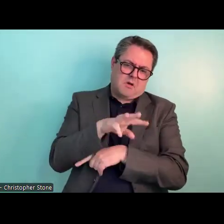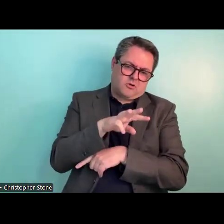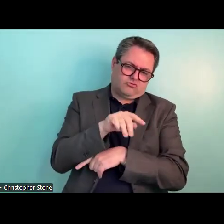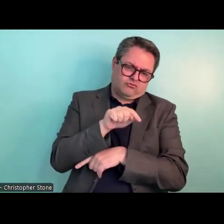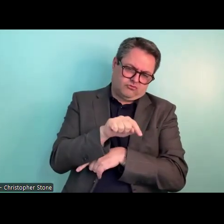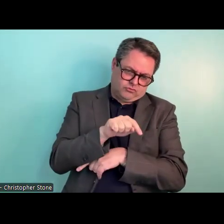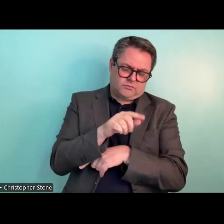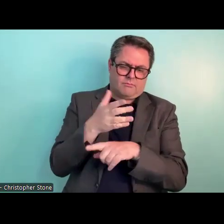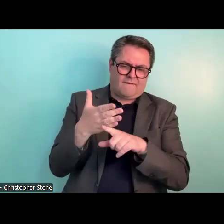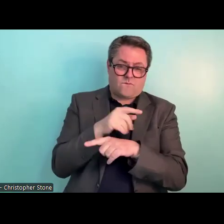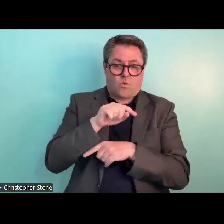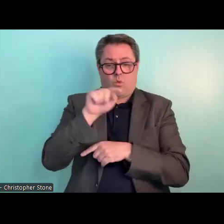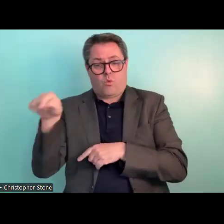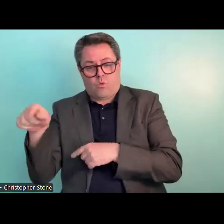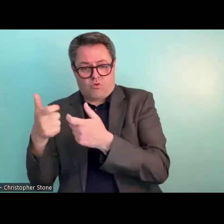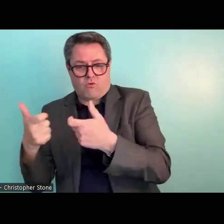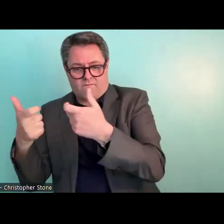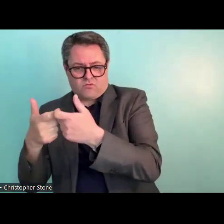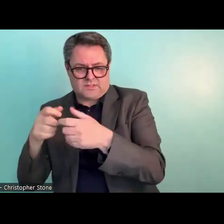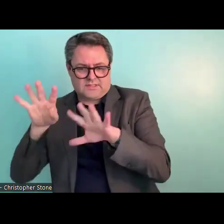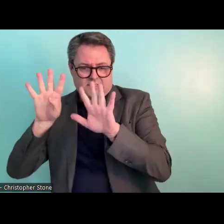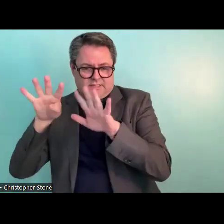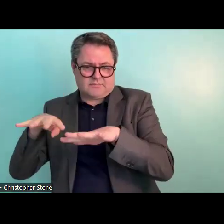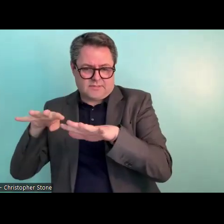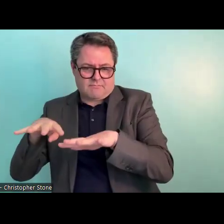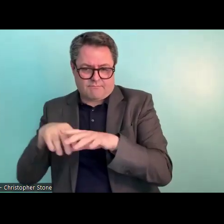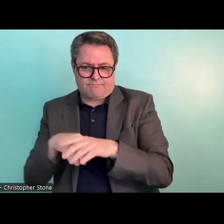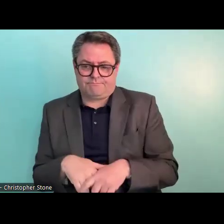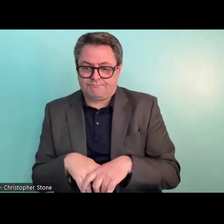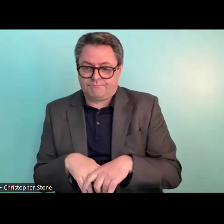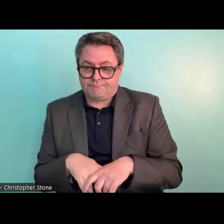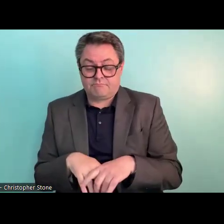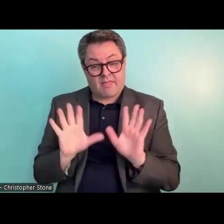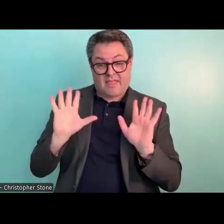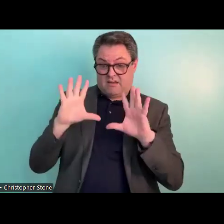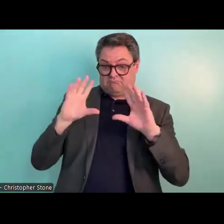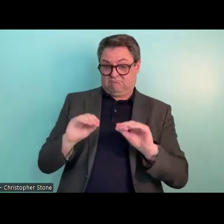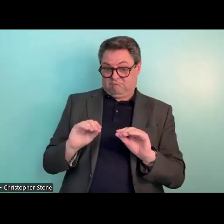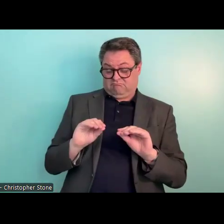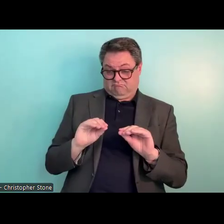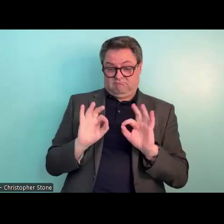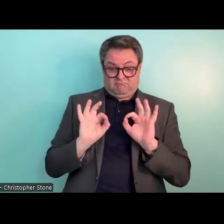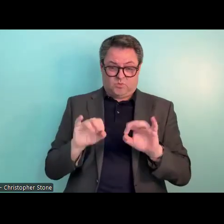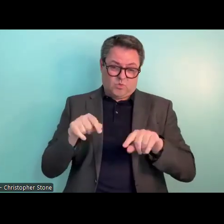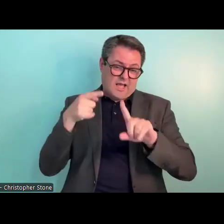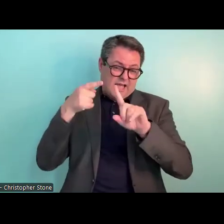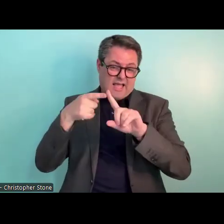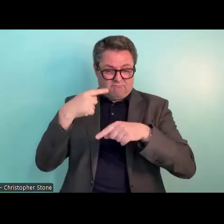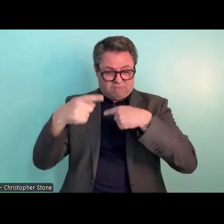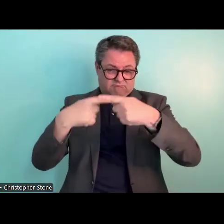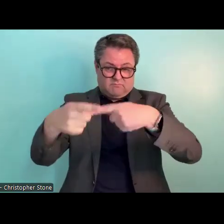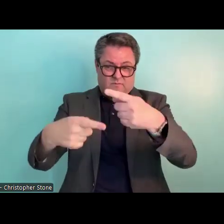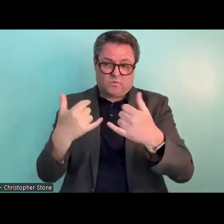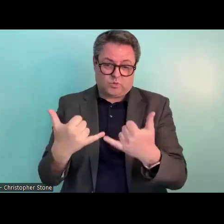General Assembly for next year. And we will have a conversation around that because that will have to happen in March before we have the Congress, which is